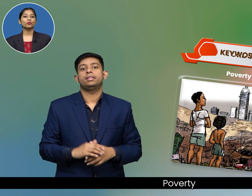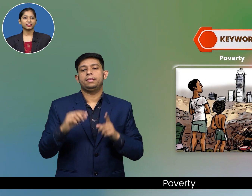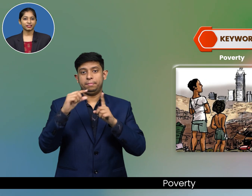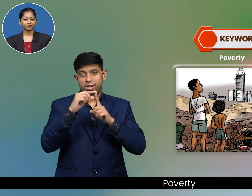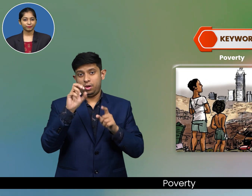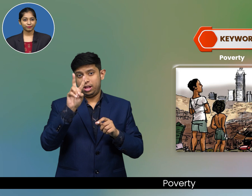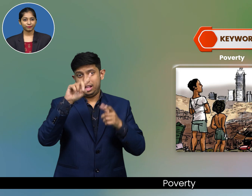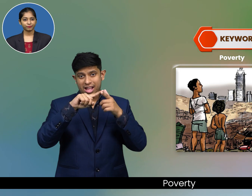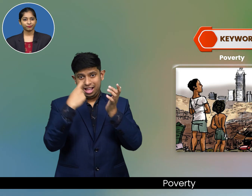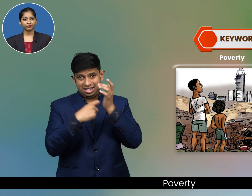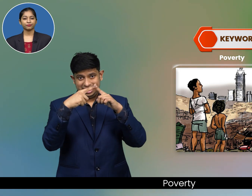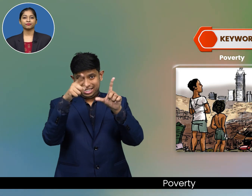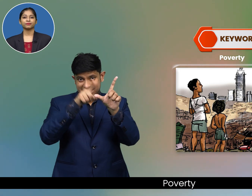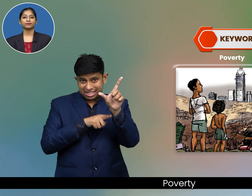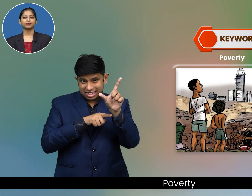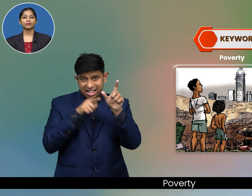Poverty.